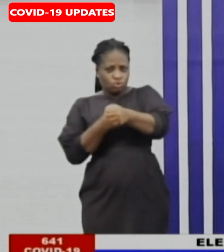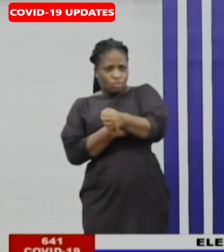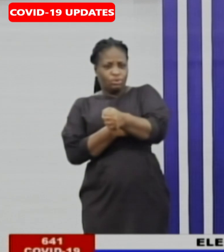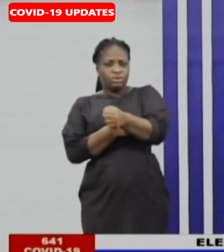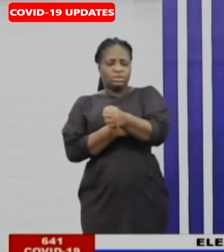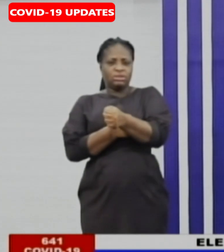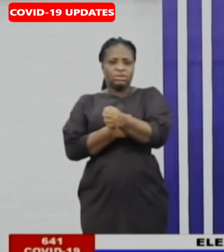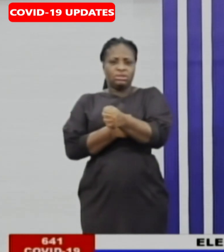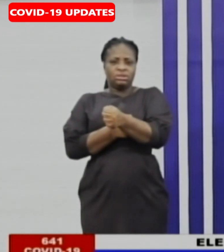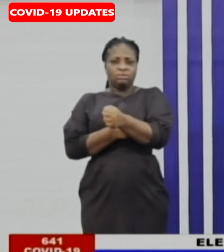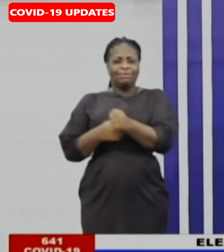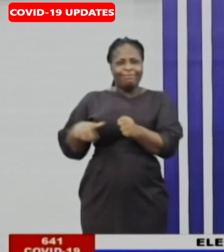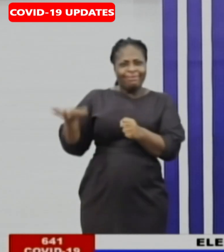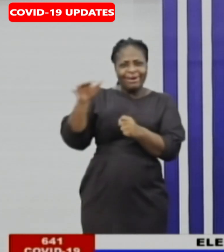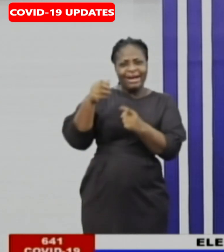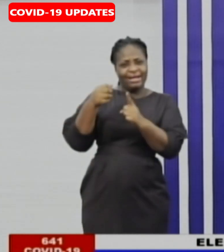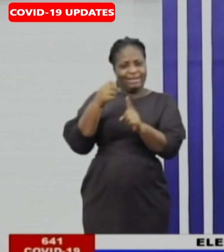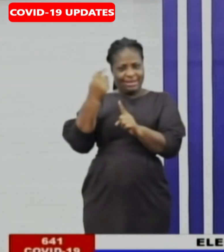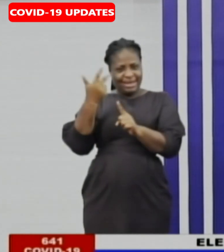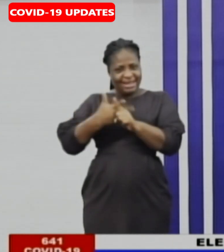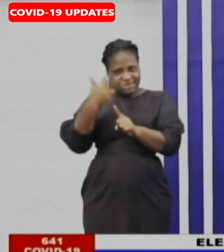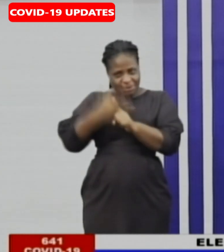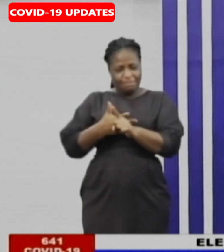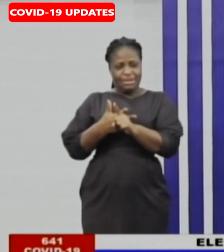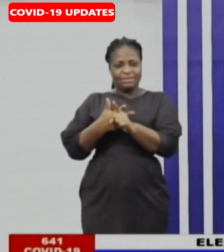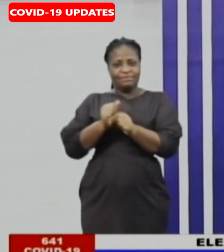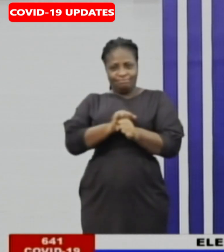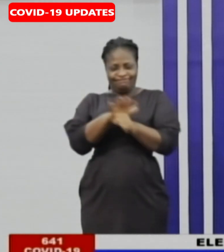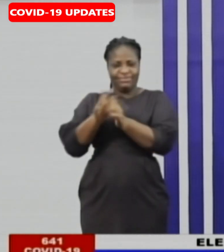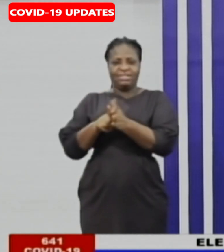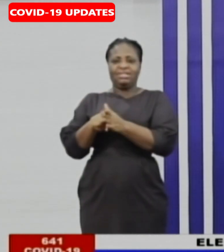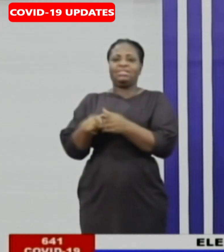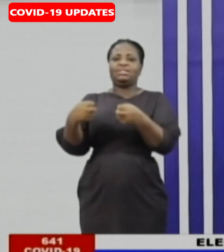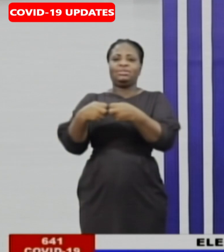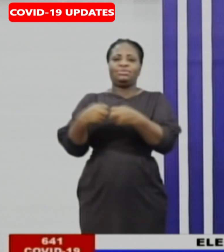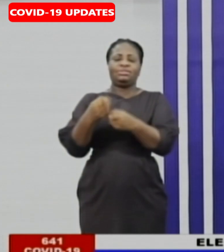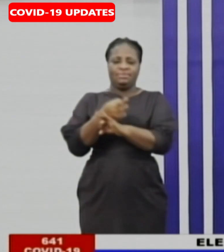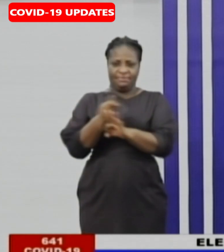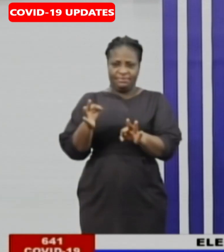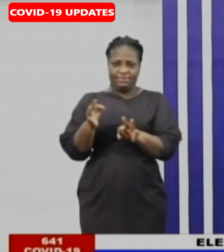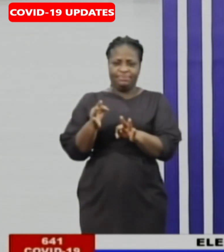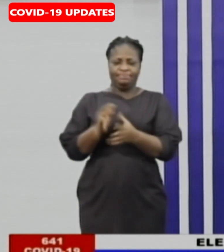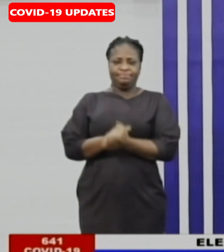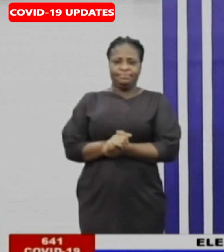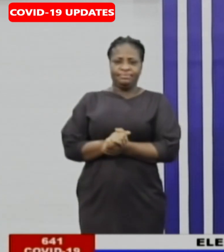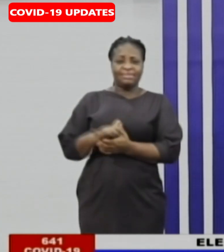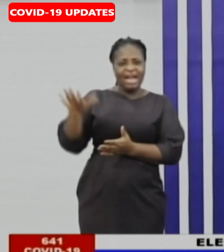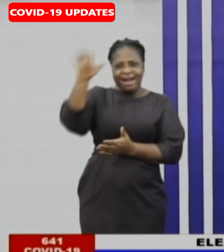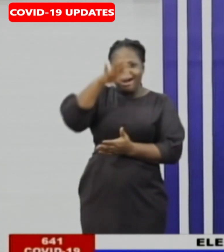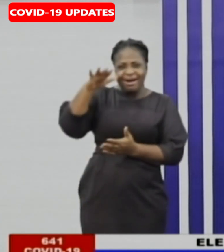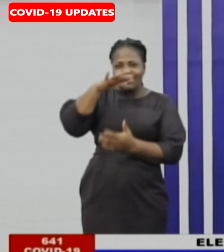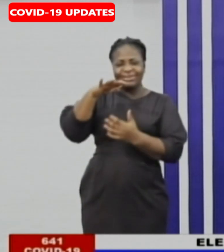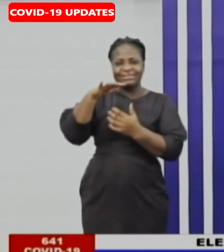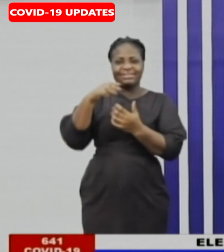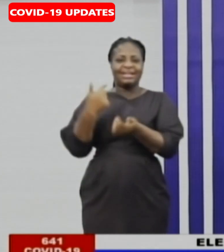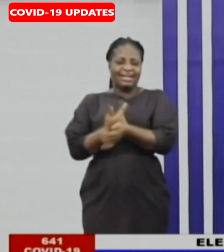approximately covering a customer population of about 4.8 million meters across Ghana